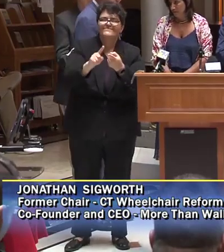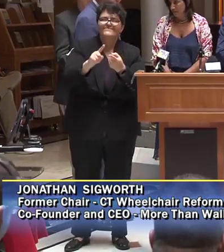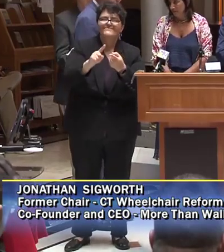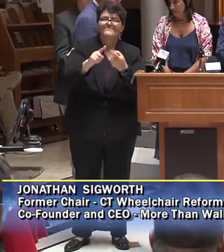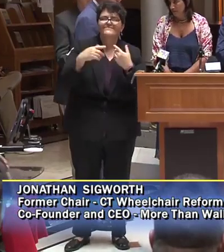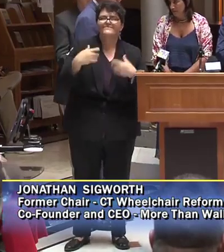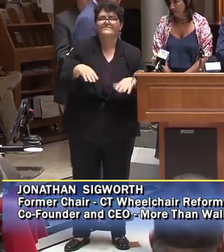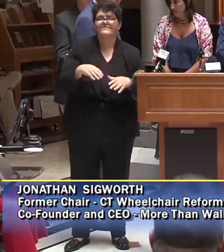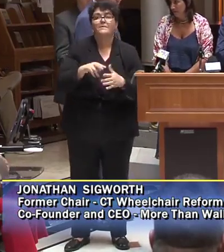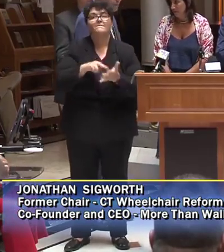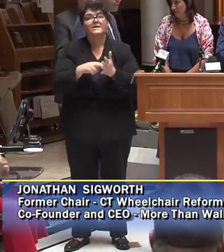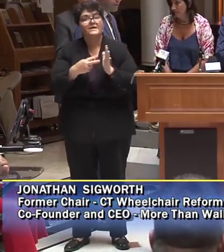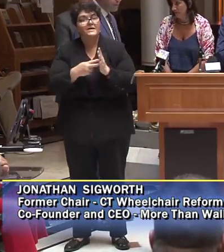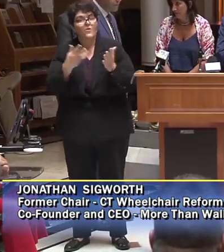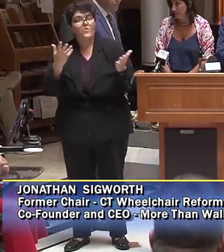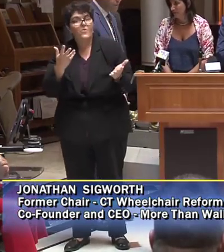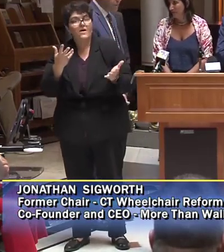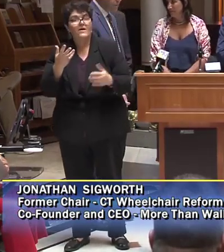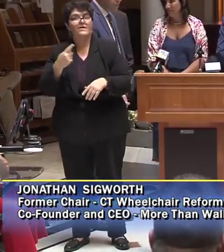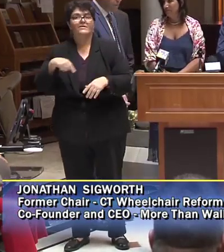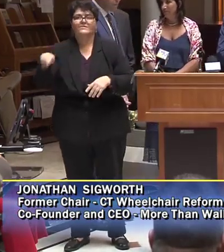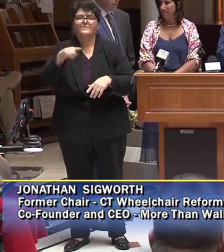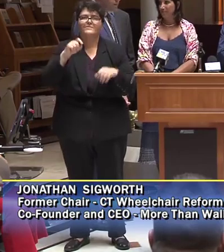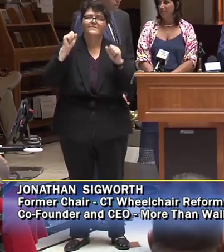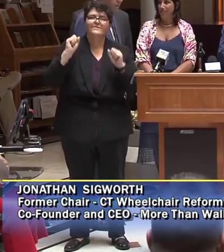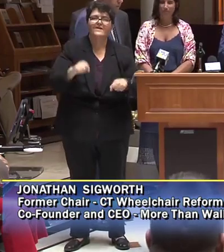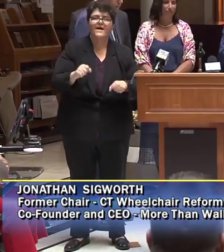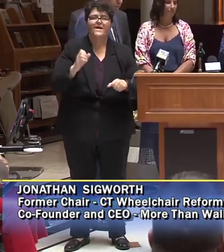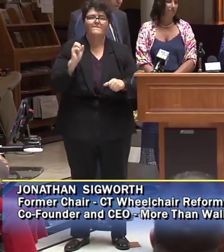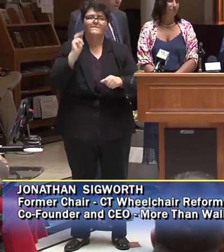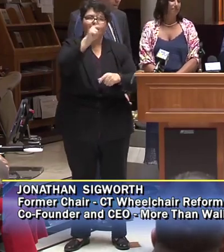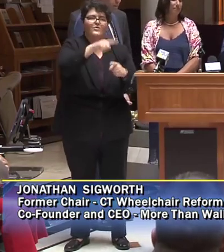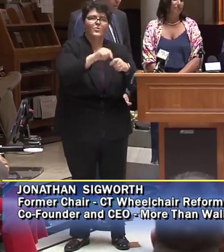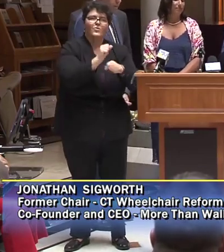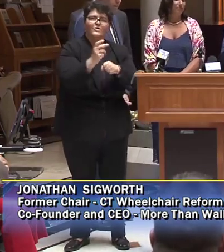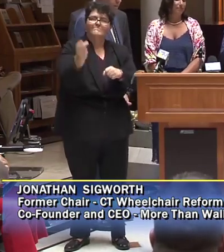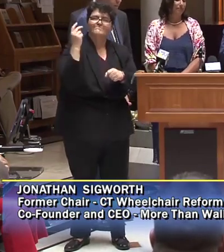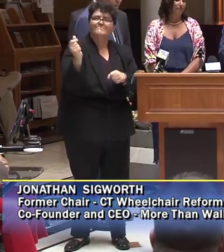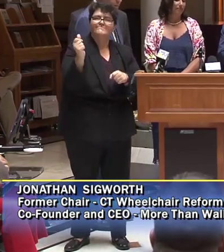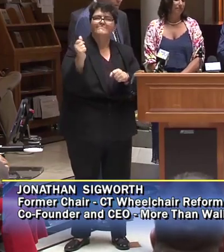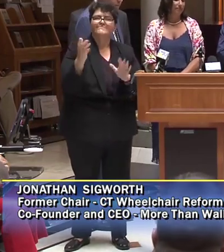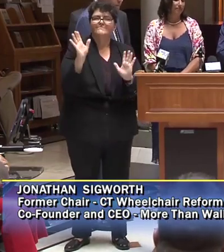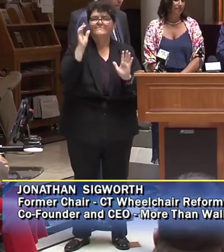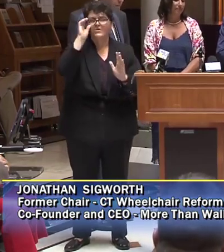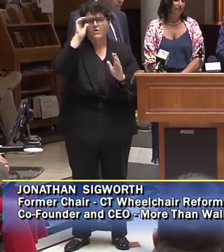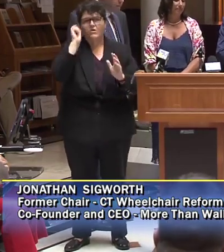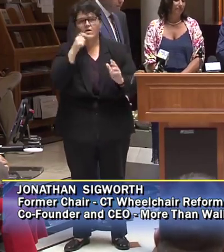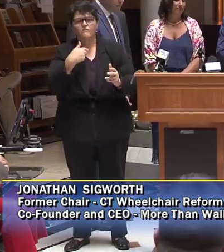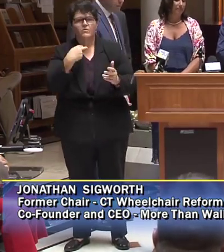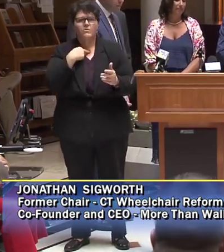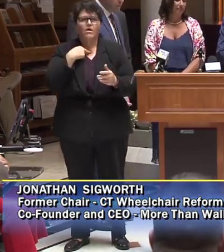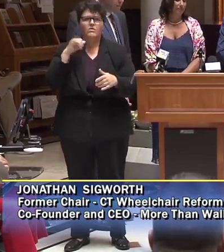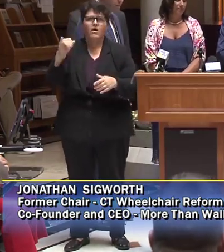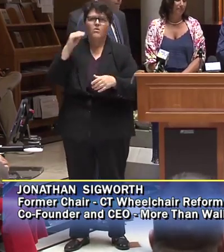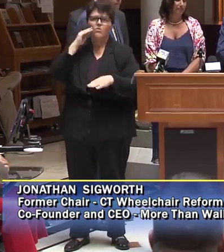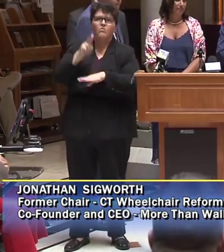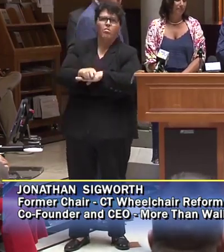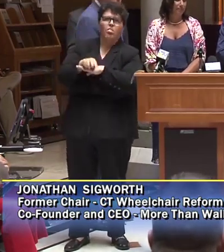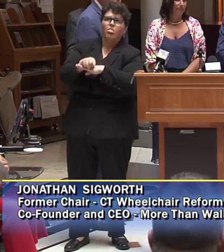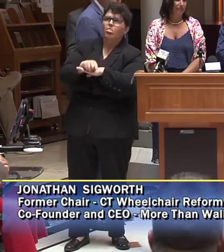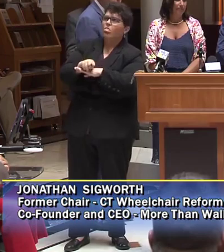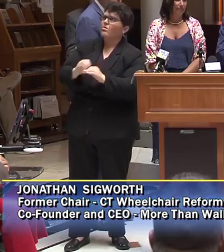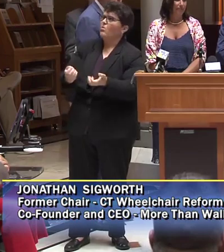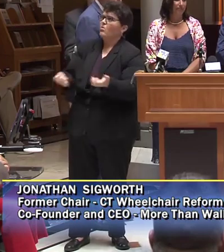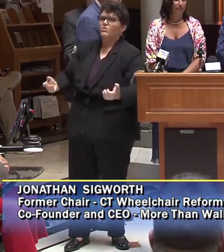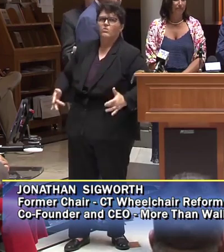That means that we can more easily get back to work, not be confined to our beds, and stay